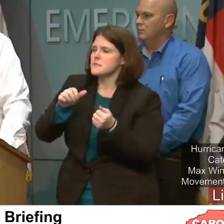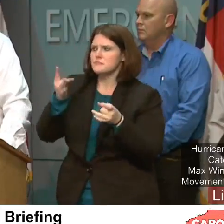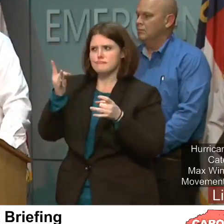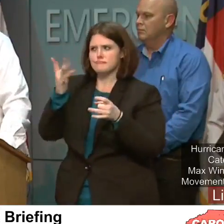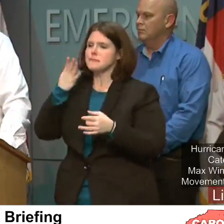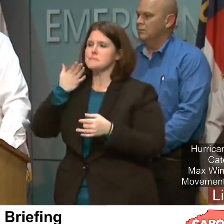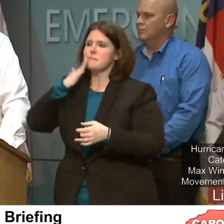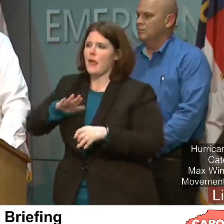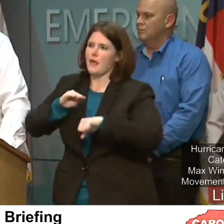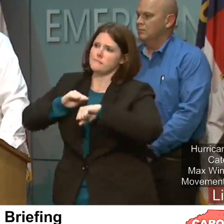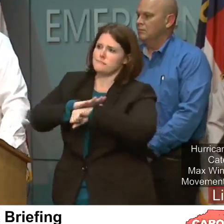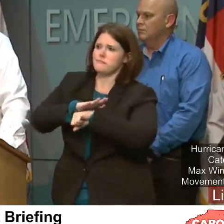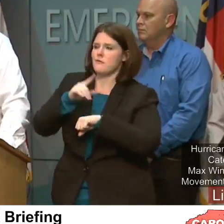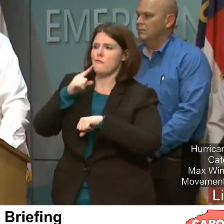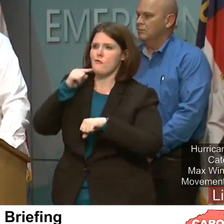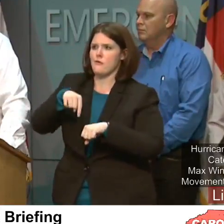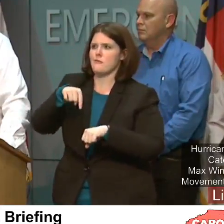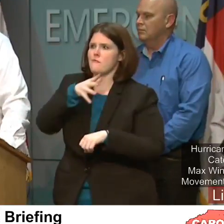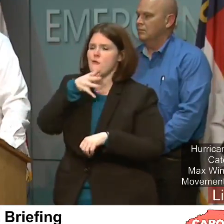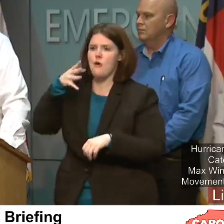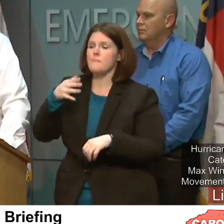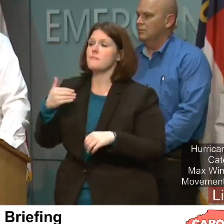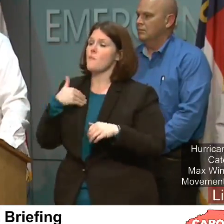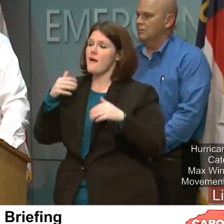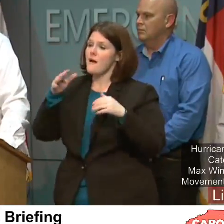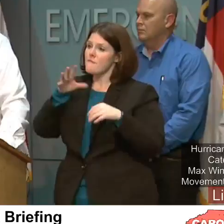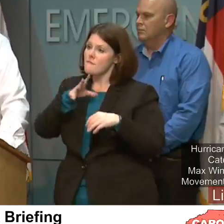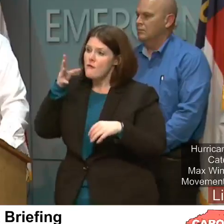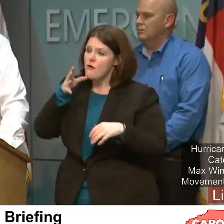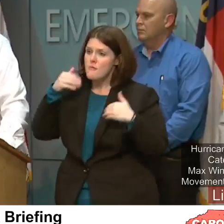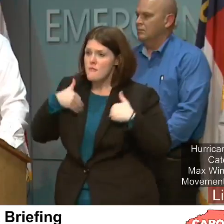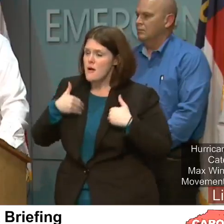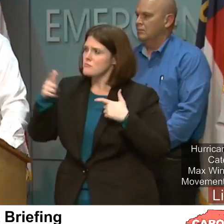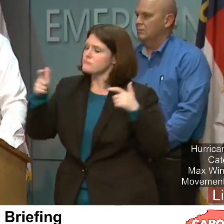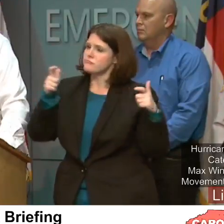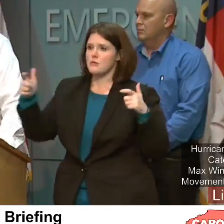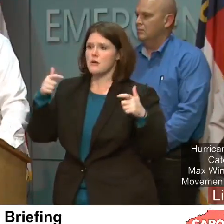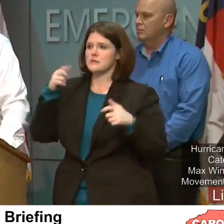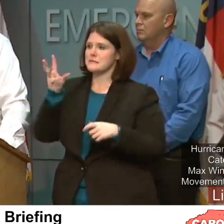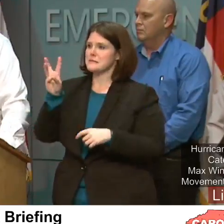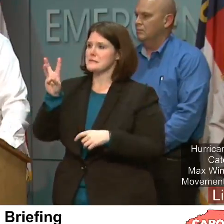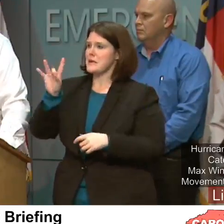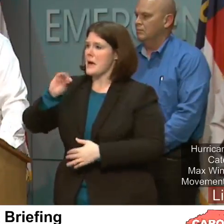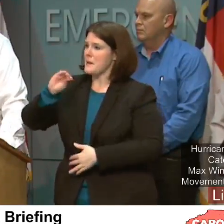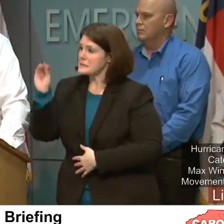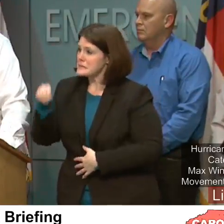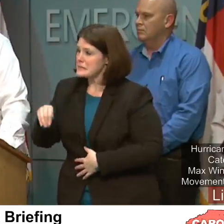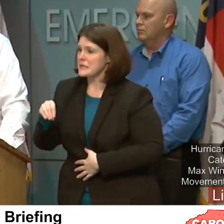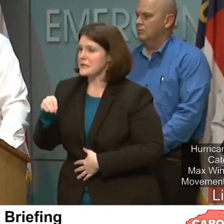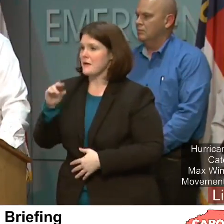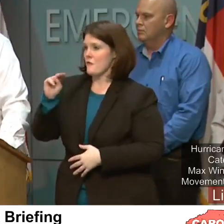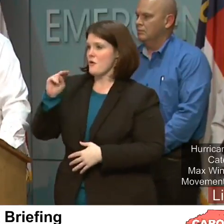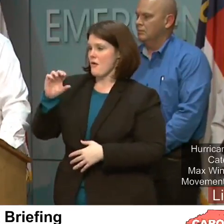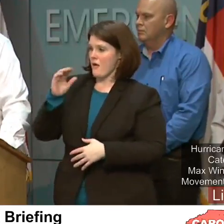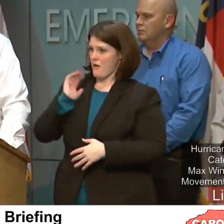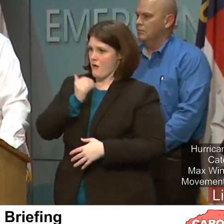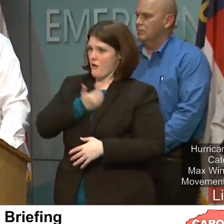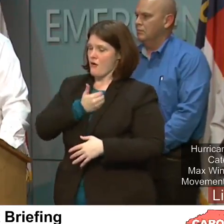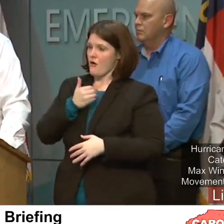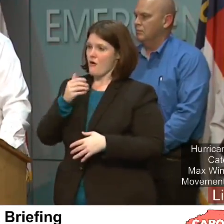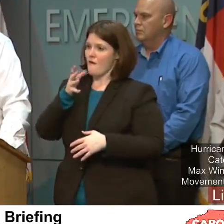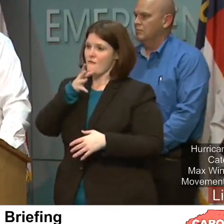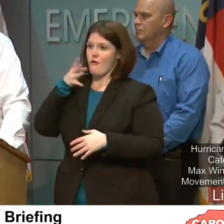of year. We have a large livestock industry in North Carolina. That's 68% of the farm